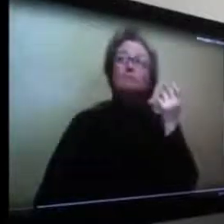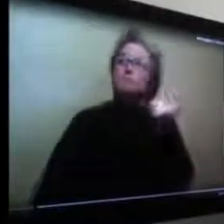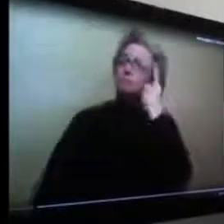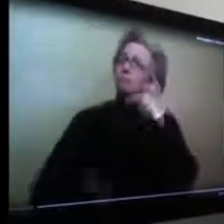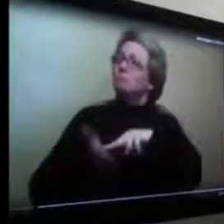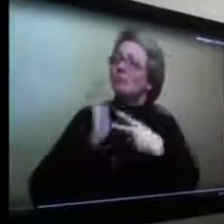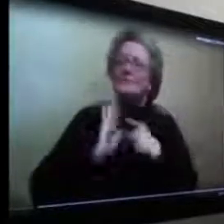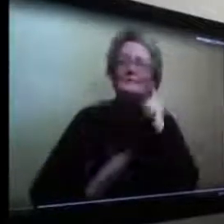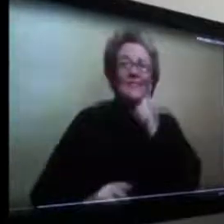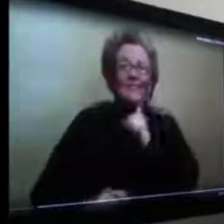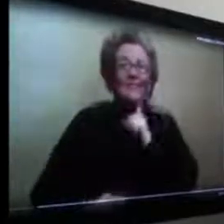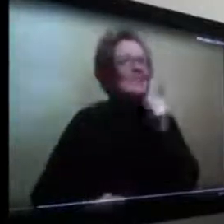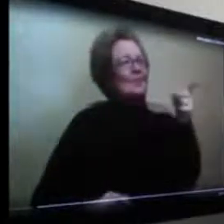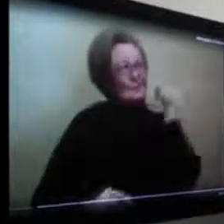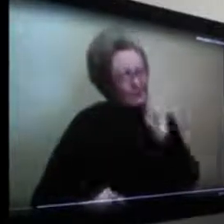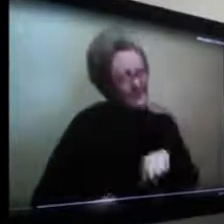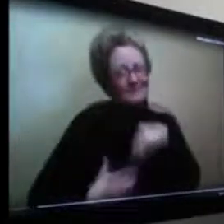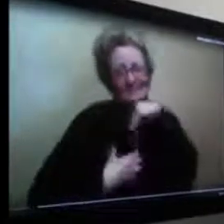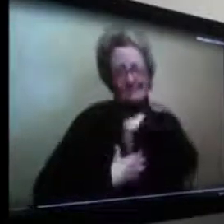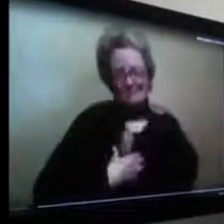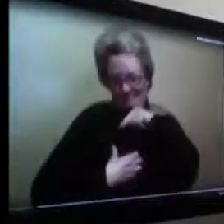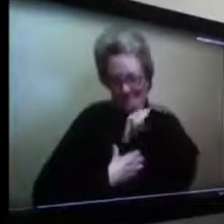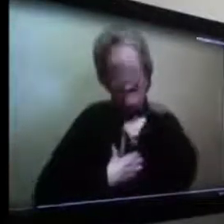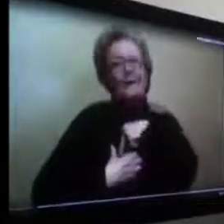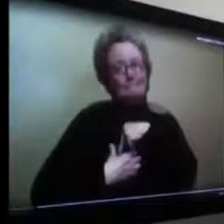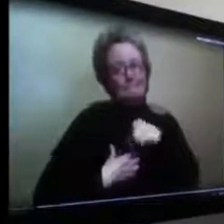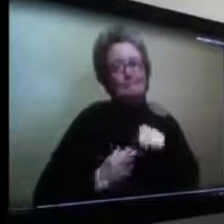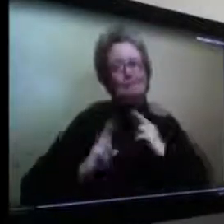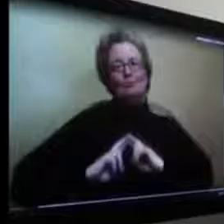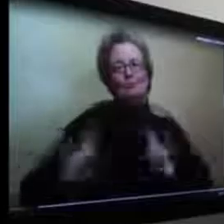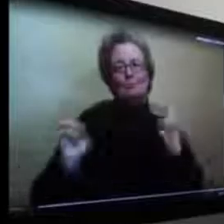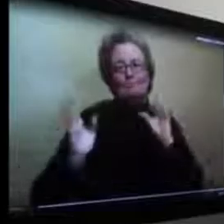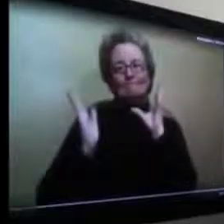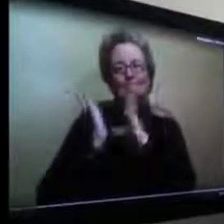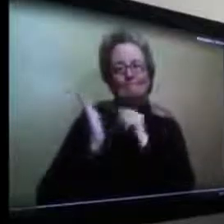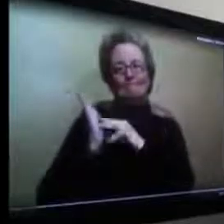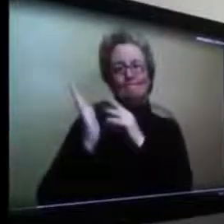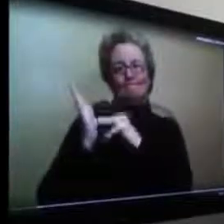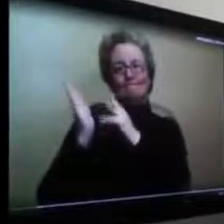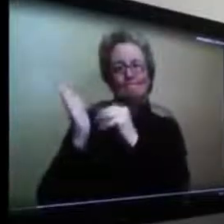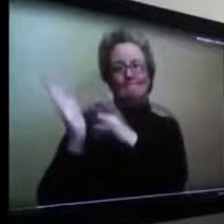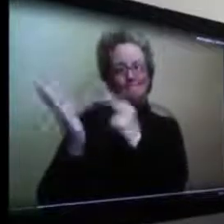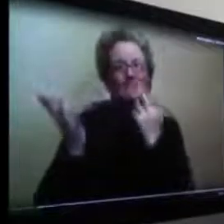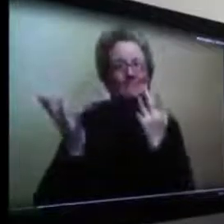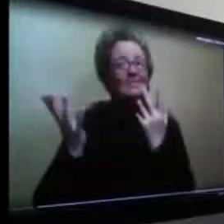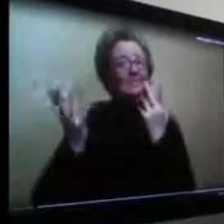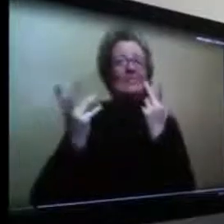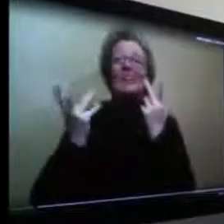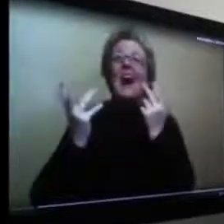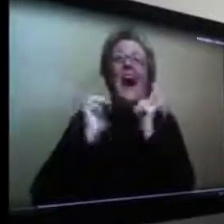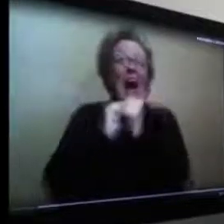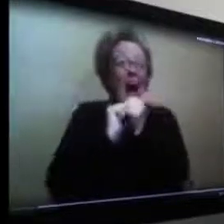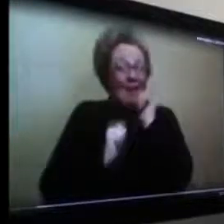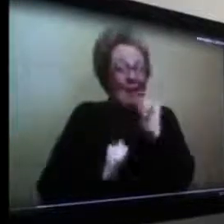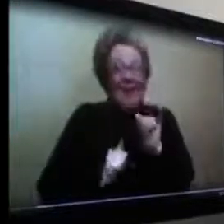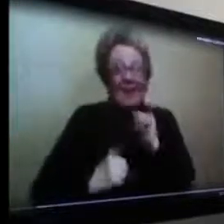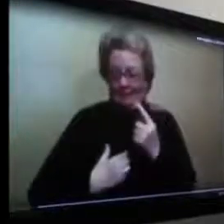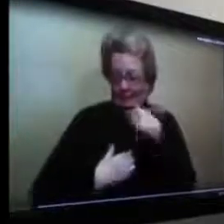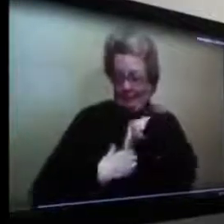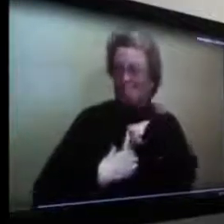choices, whether they want to understand what it means to have a deaf identity and um, whether they're